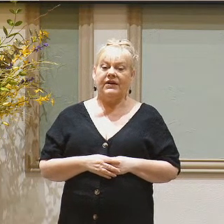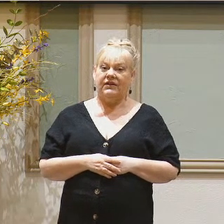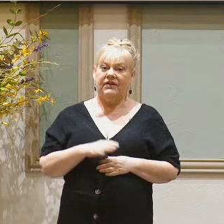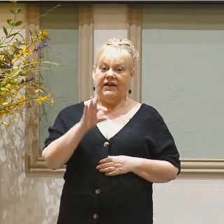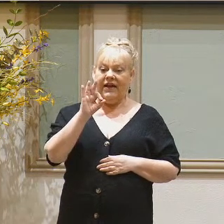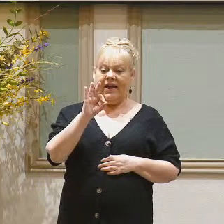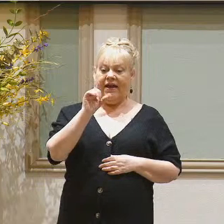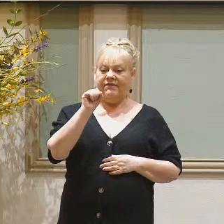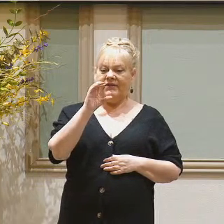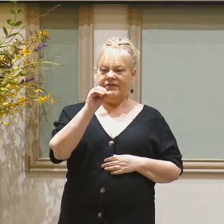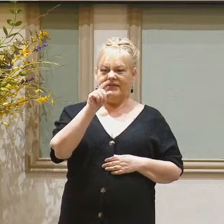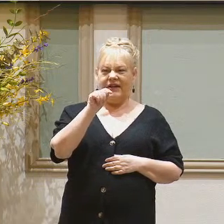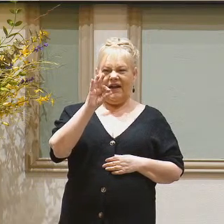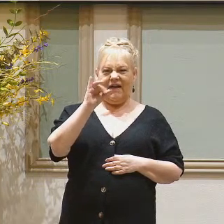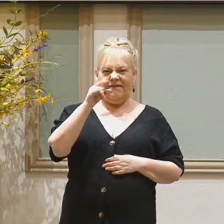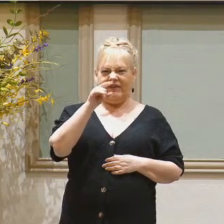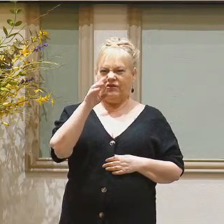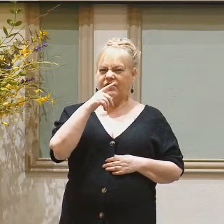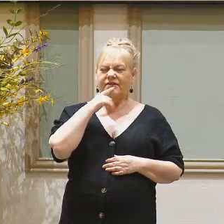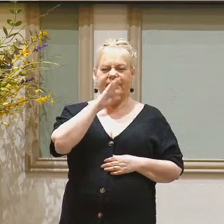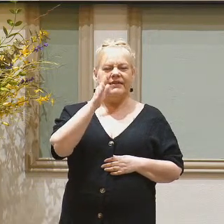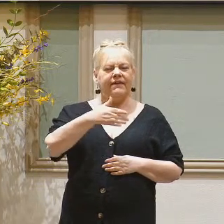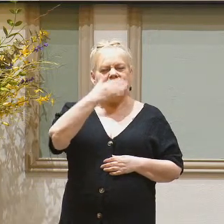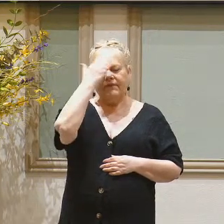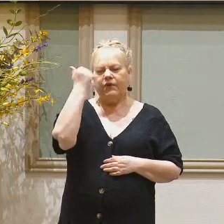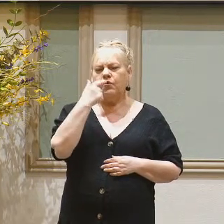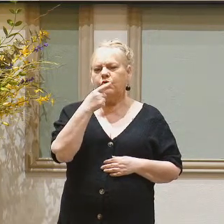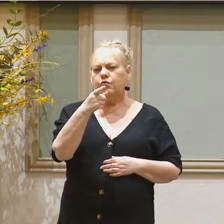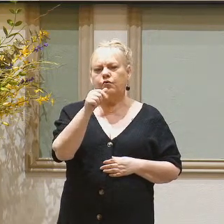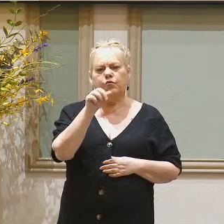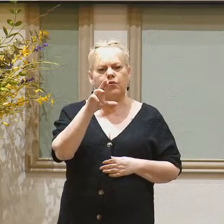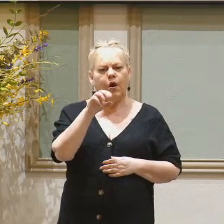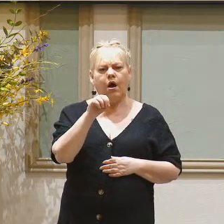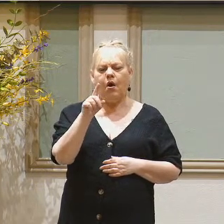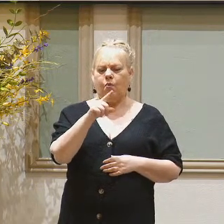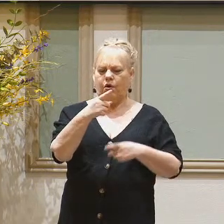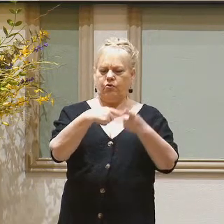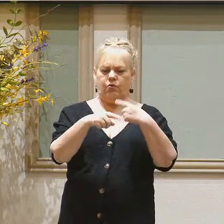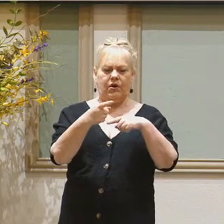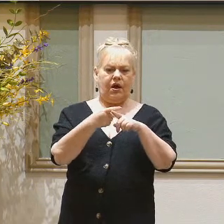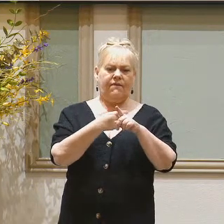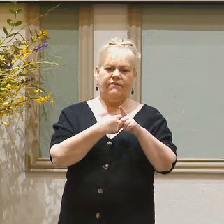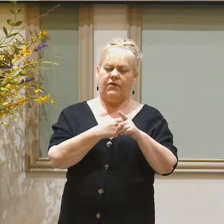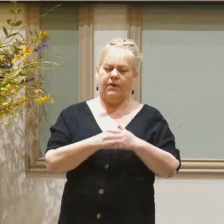It was F. Scott Fitzgerald who said, "Never forget who you are and where you come from."